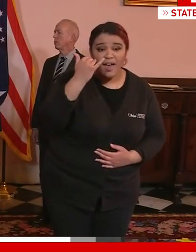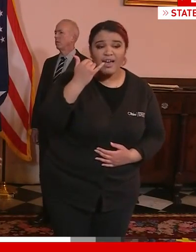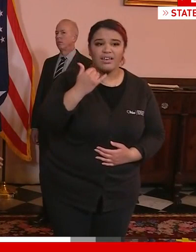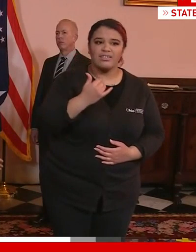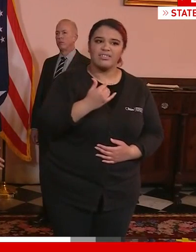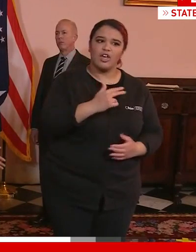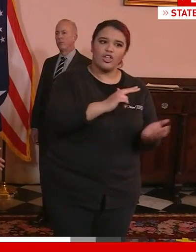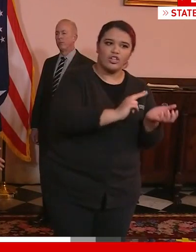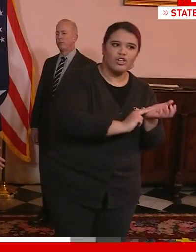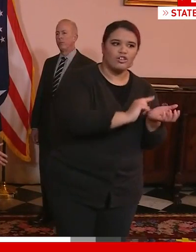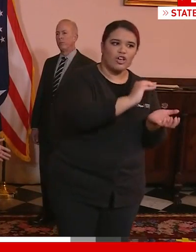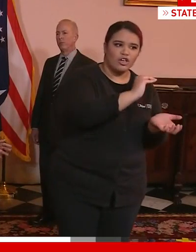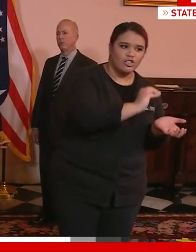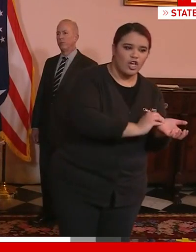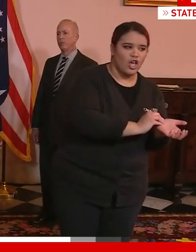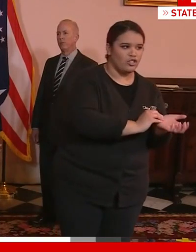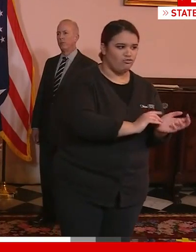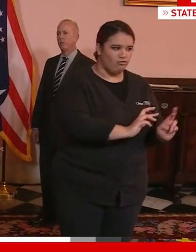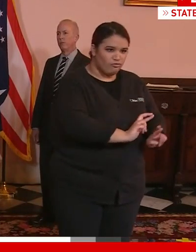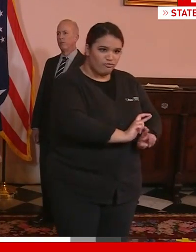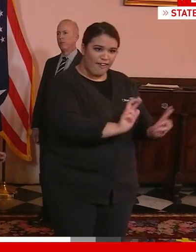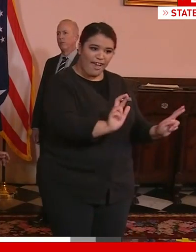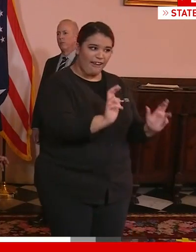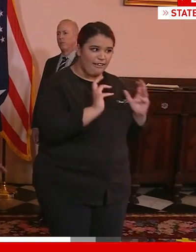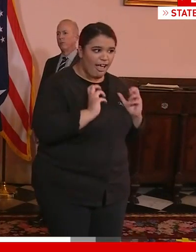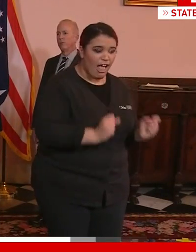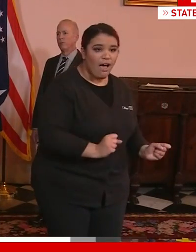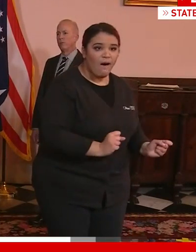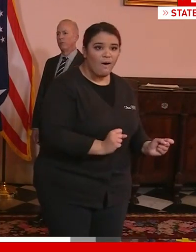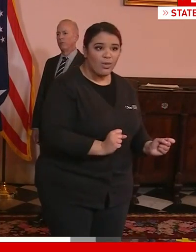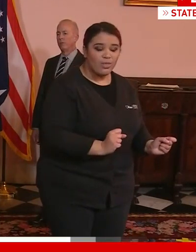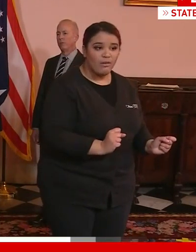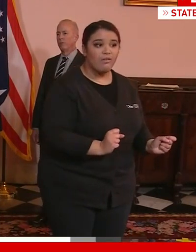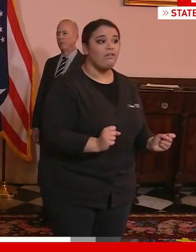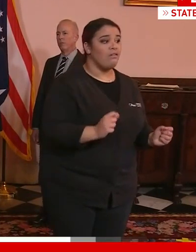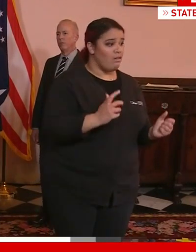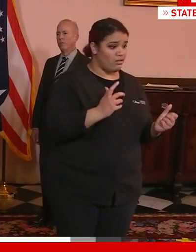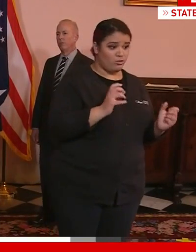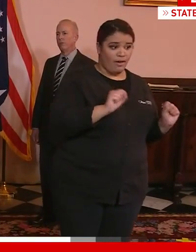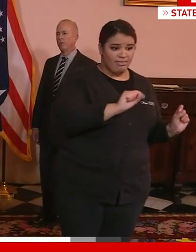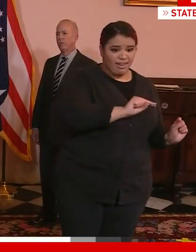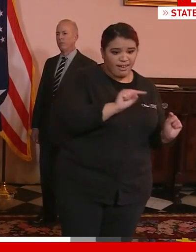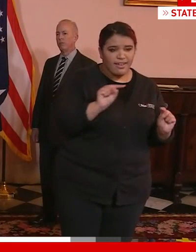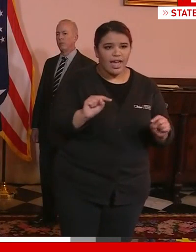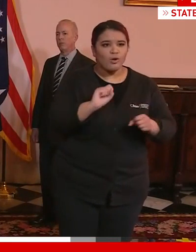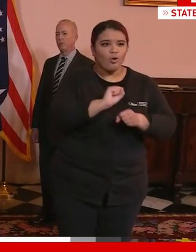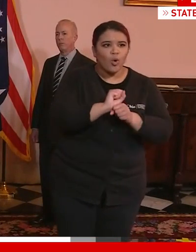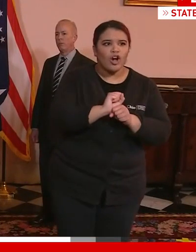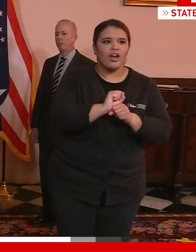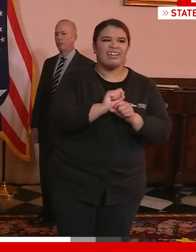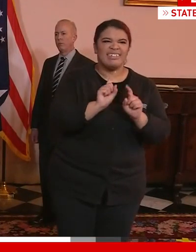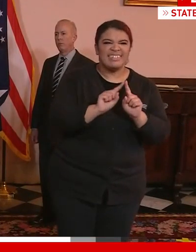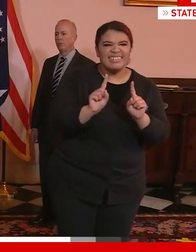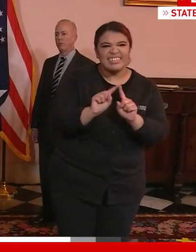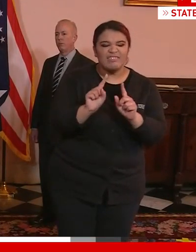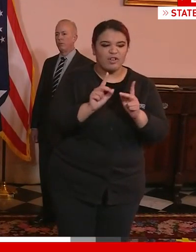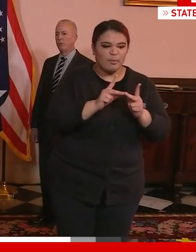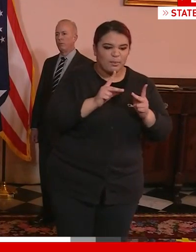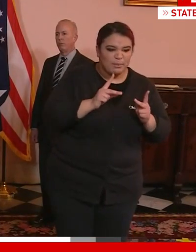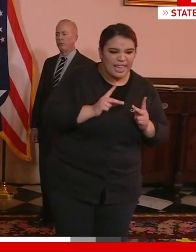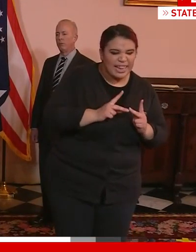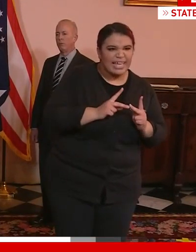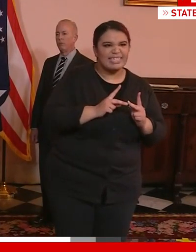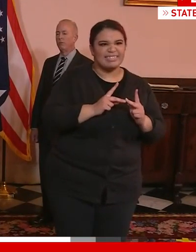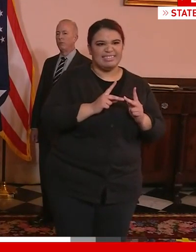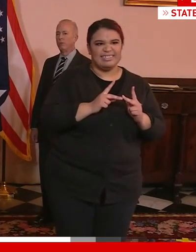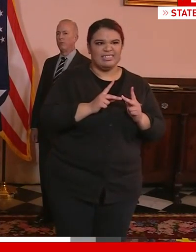go into leverage those hospitals or those hotels that Mike Abrams talked about. We need to make sure that they are protected for the gunshot